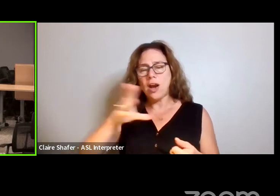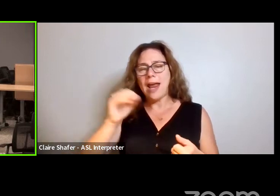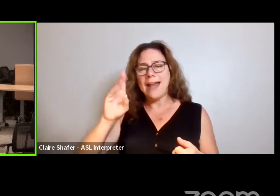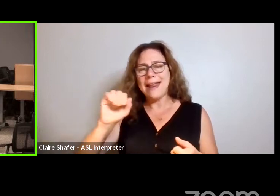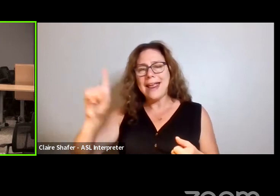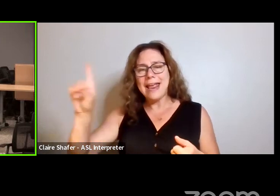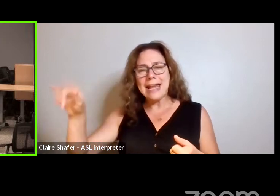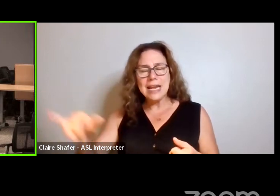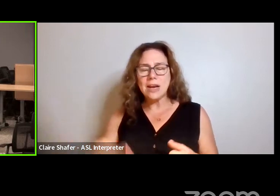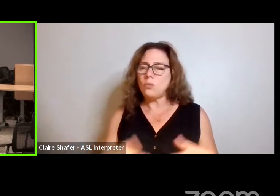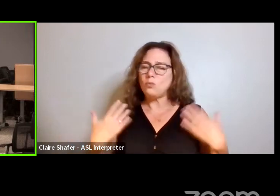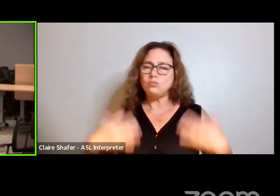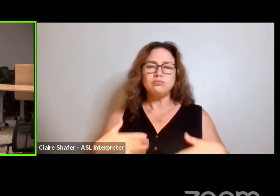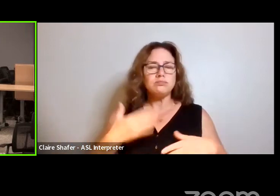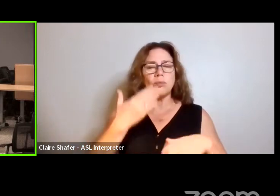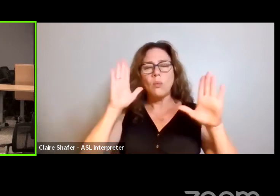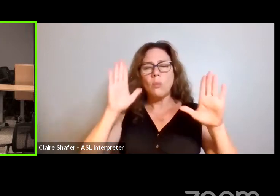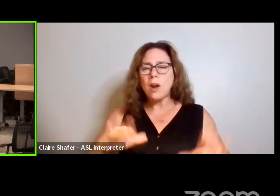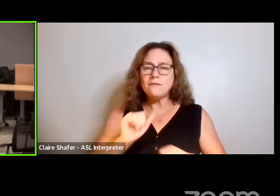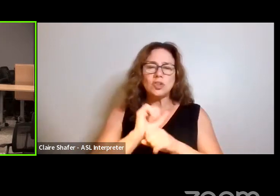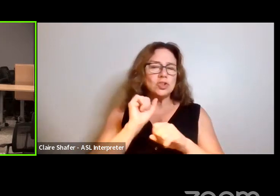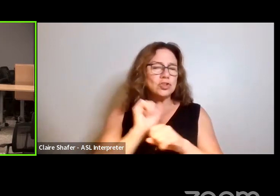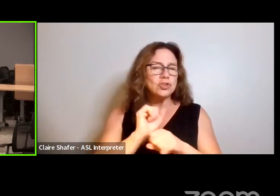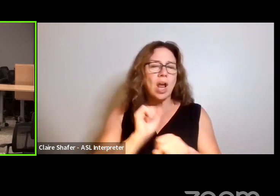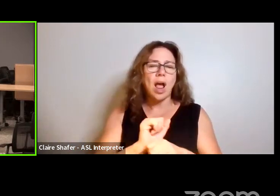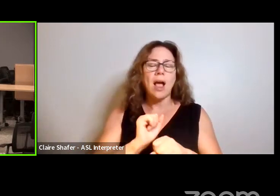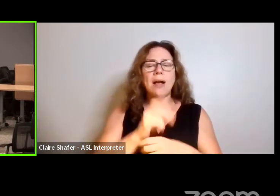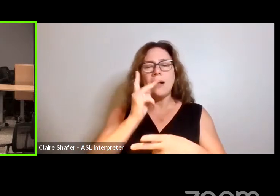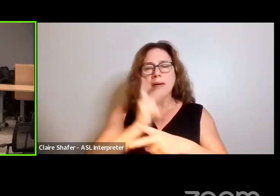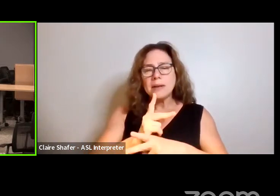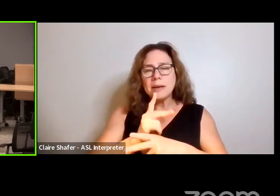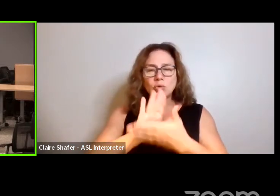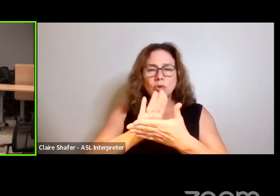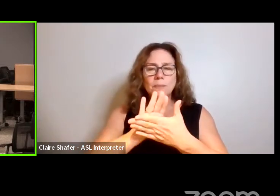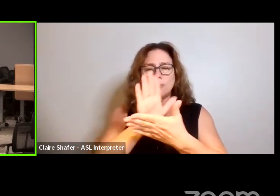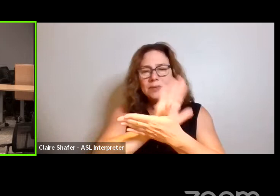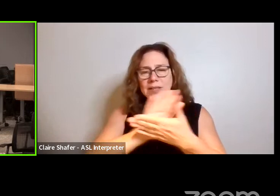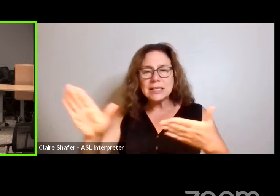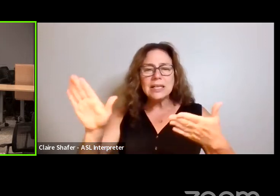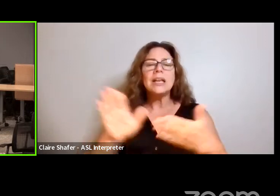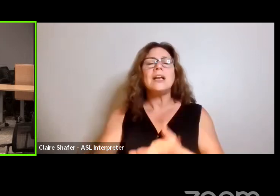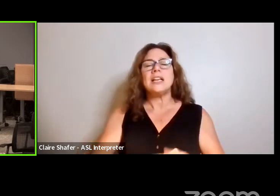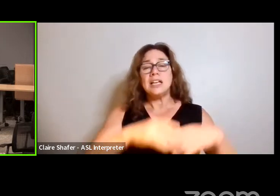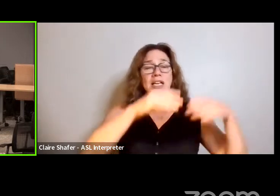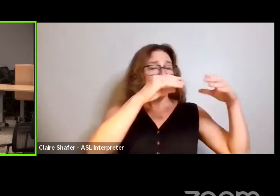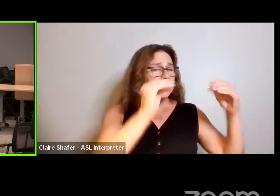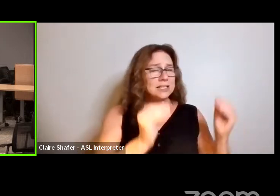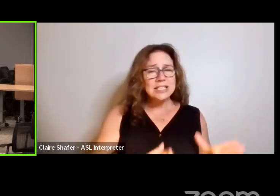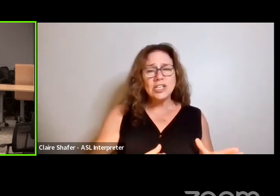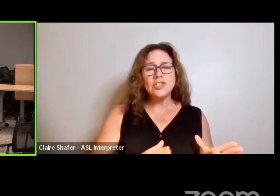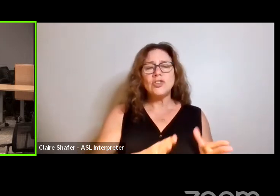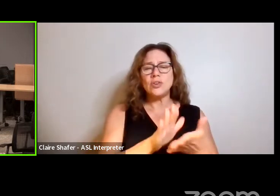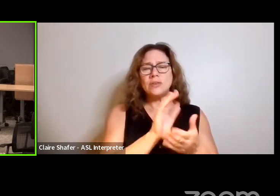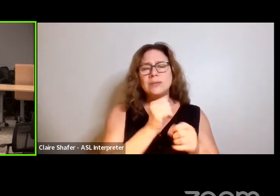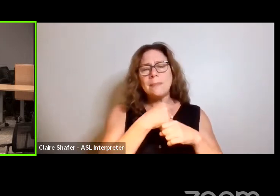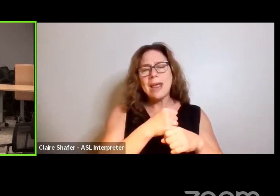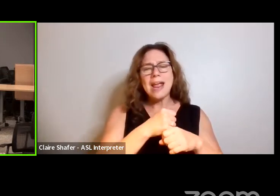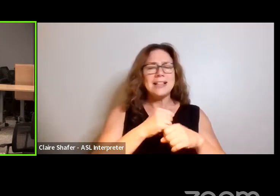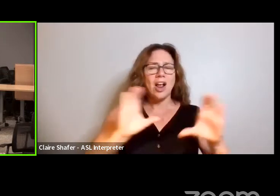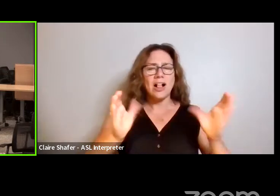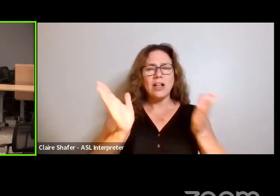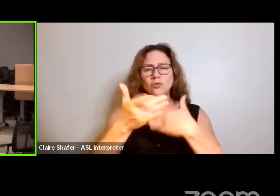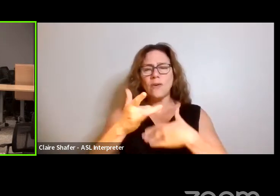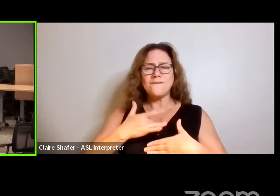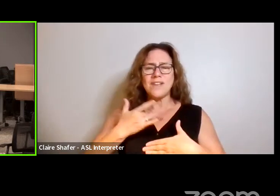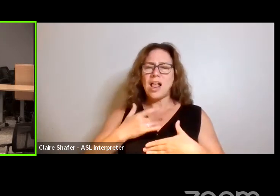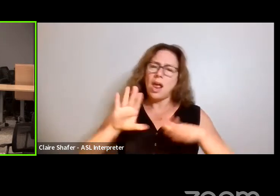clean. Dedicated teachers beautifully prepared their classrooms, making them ever so inviting for students. They were set